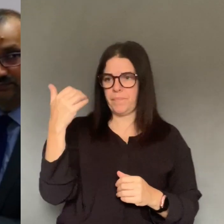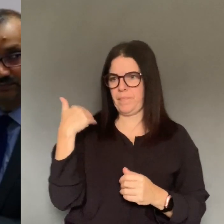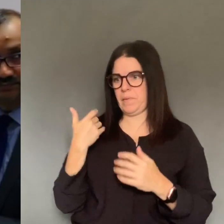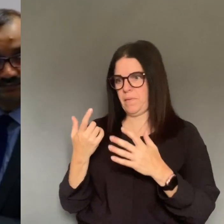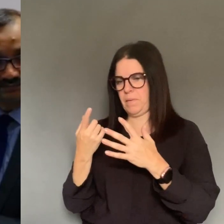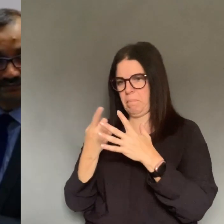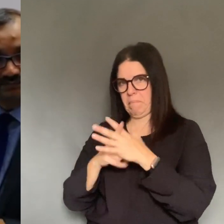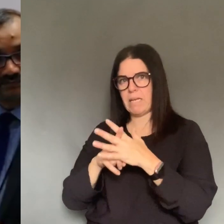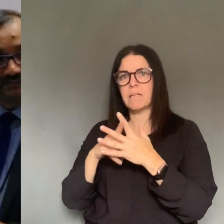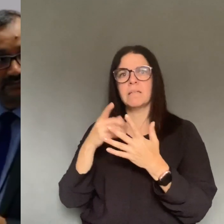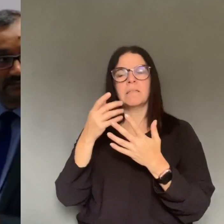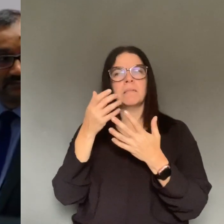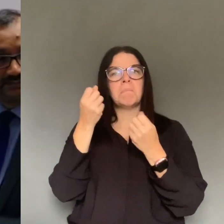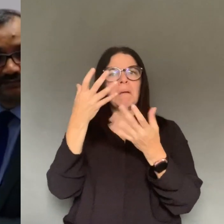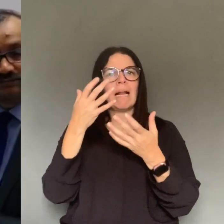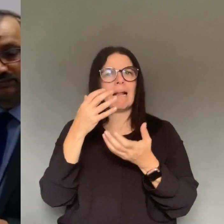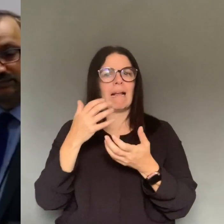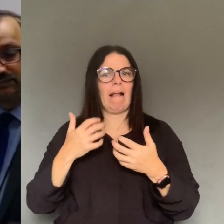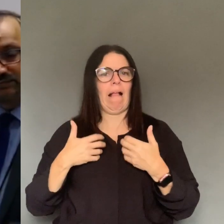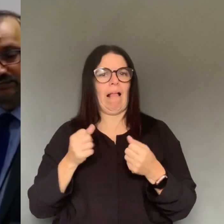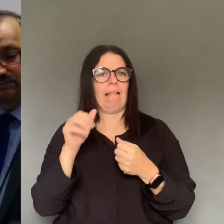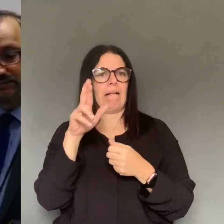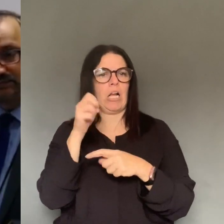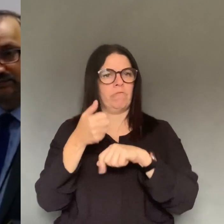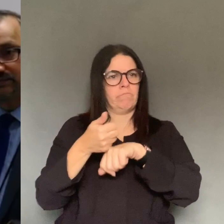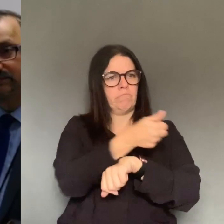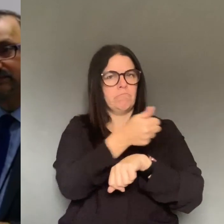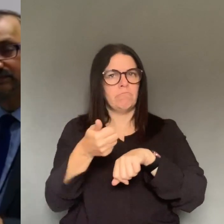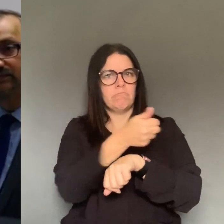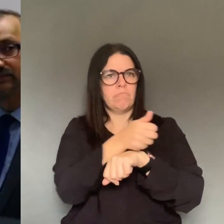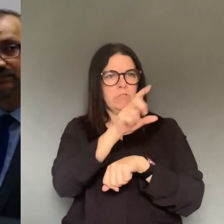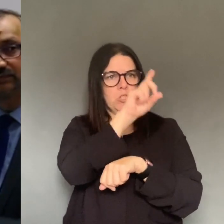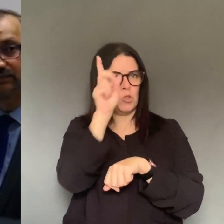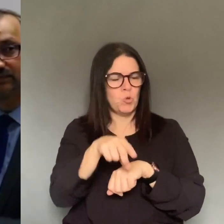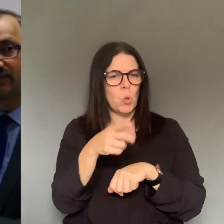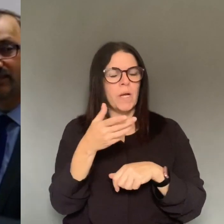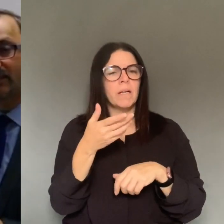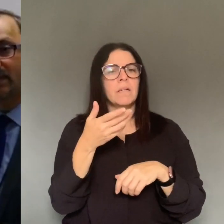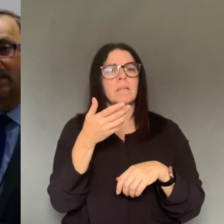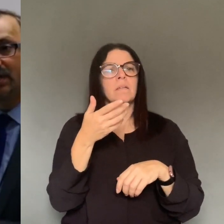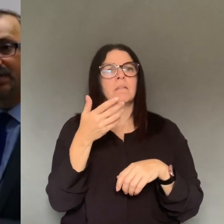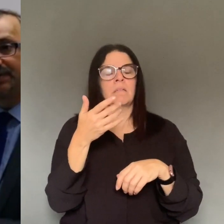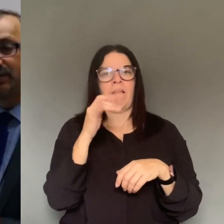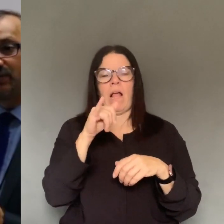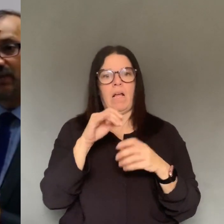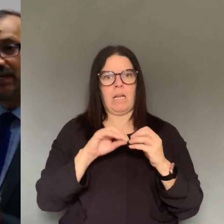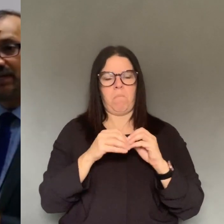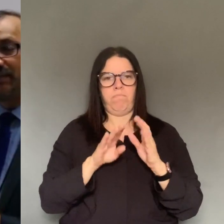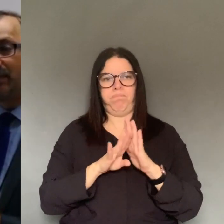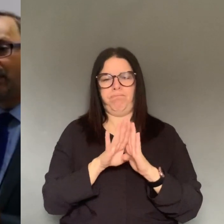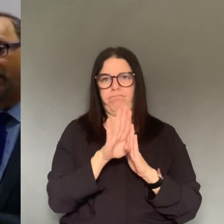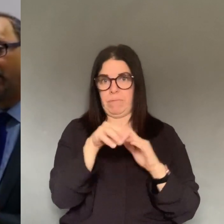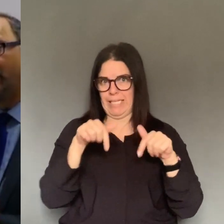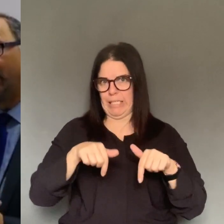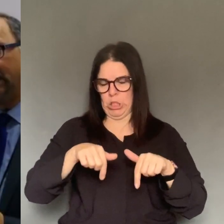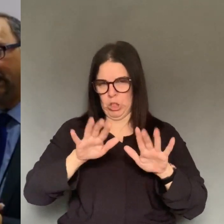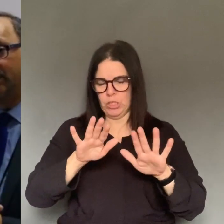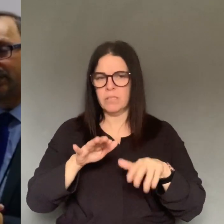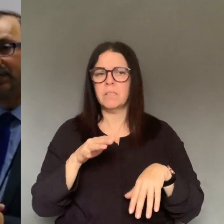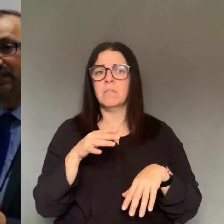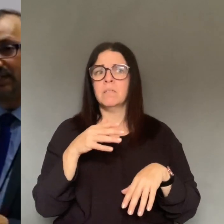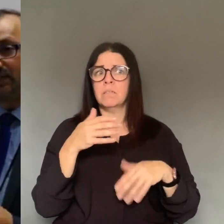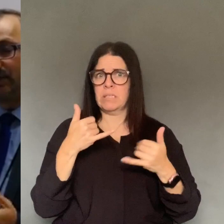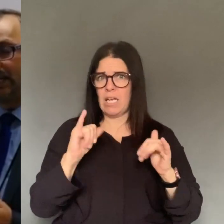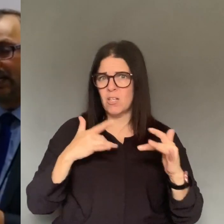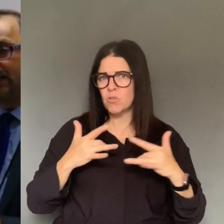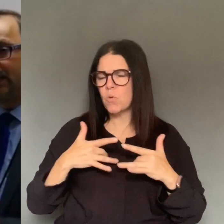that were infected. Is that still a concern, or are you seeing the number of those cases decrease? So we